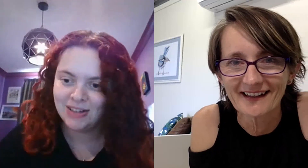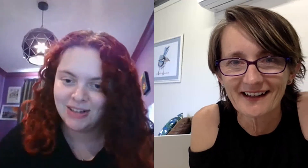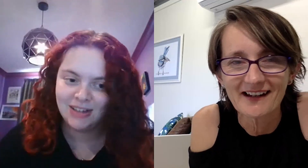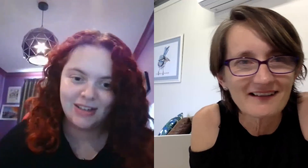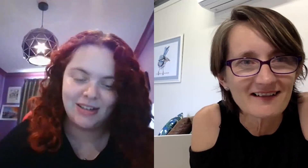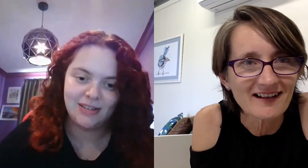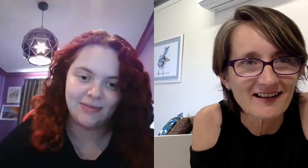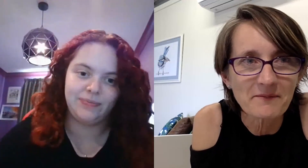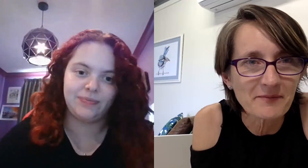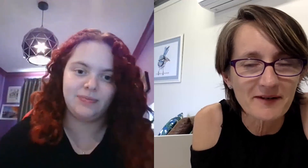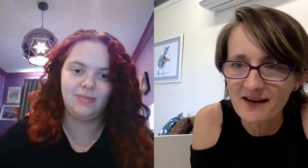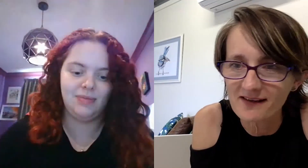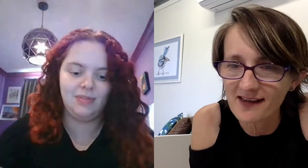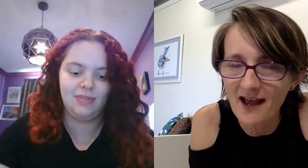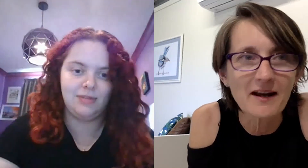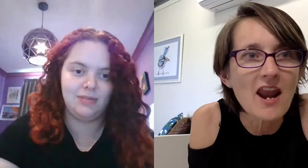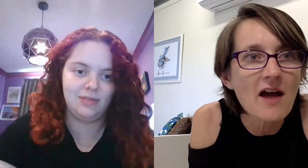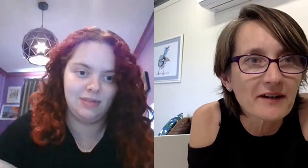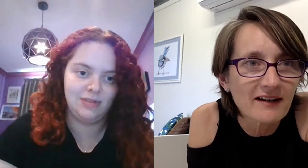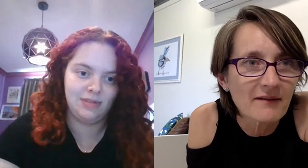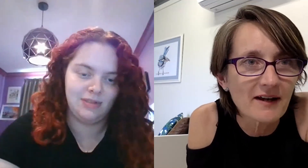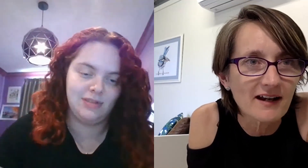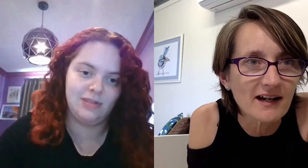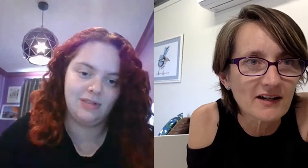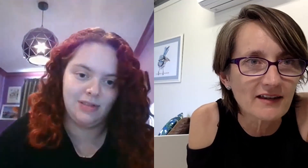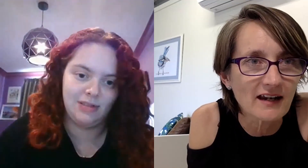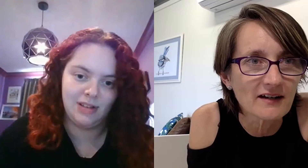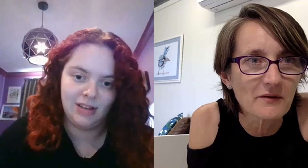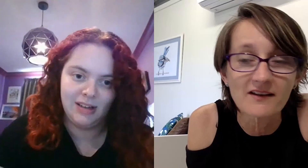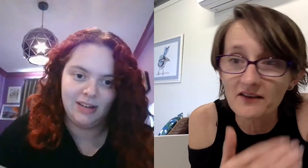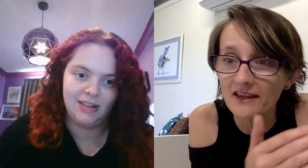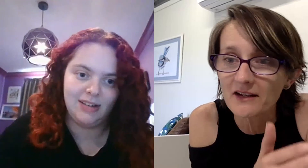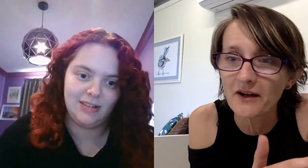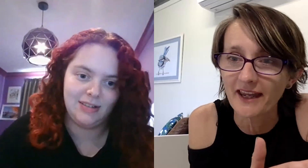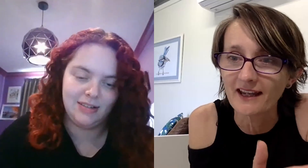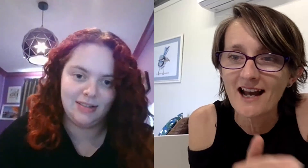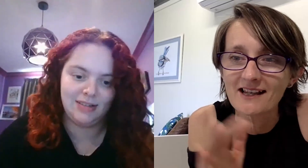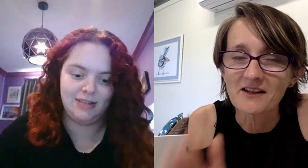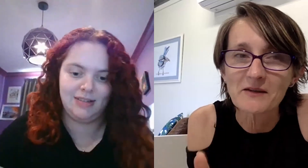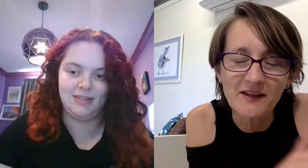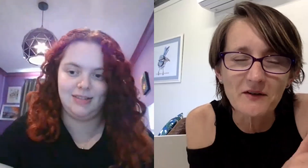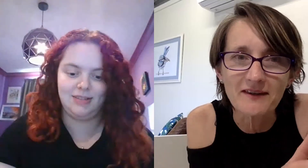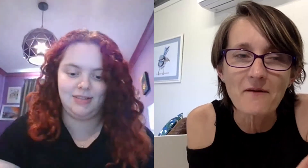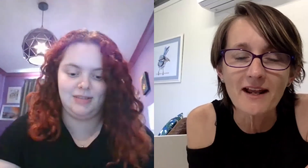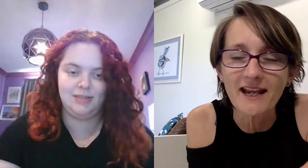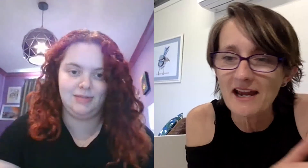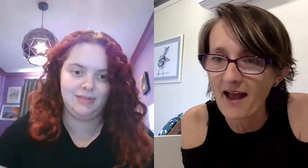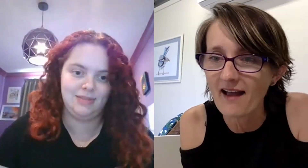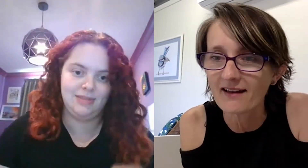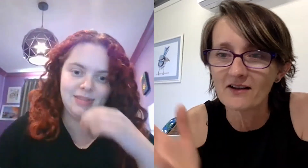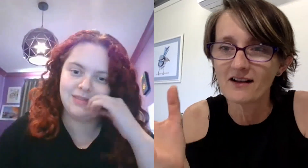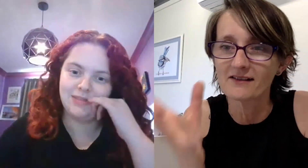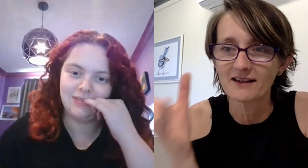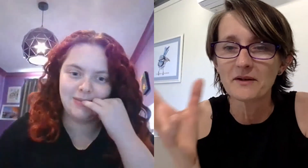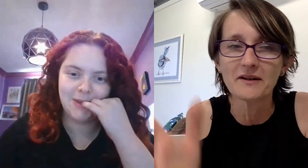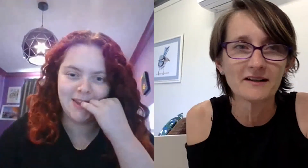surprise. I'm pretty amazed it's happened. And I'm pretty amazed I can actually get that link working. I got the link working, so I was busy doing that. And when I came